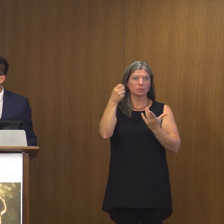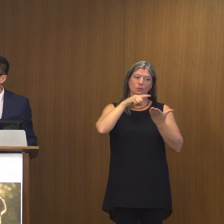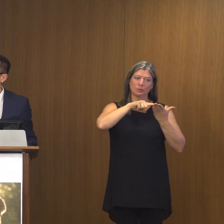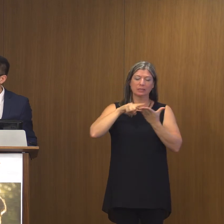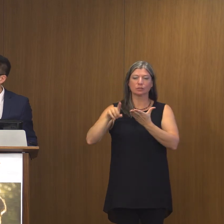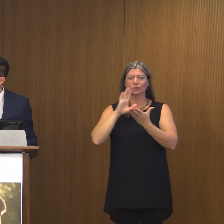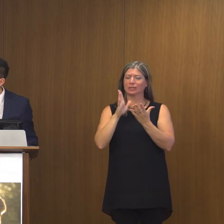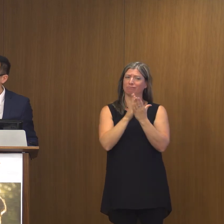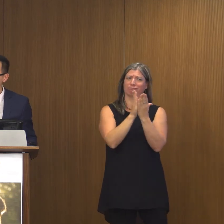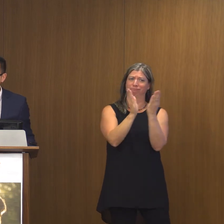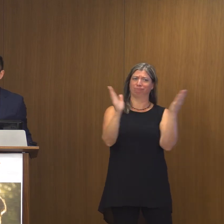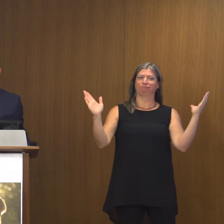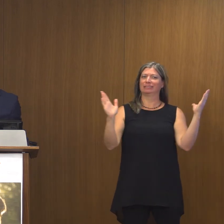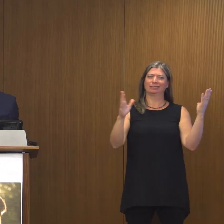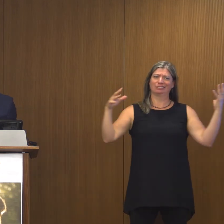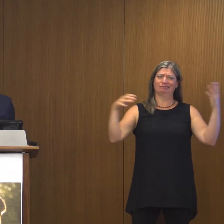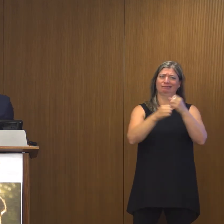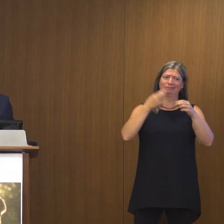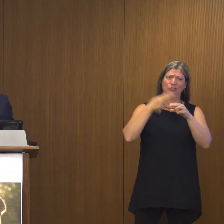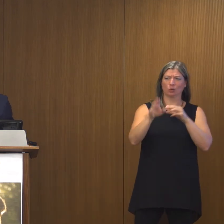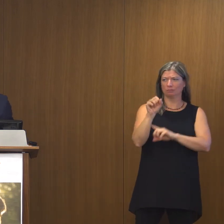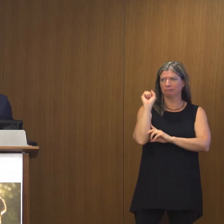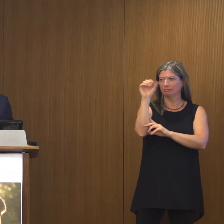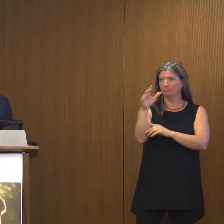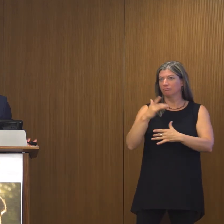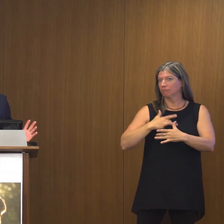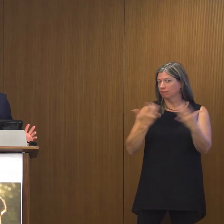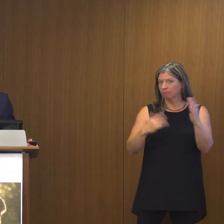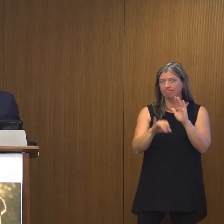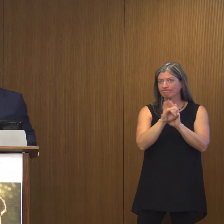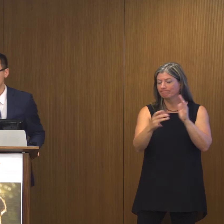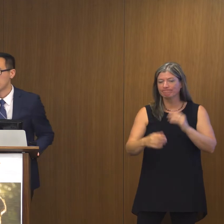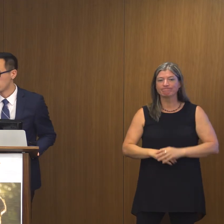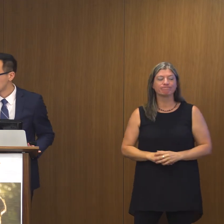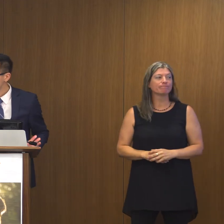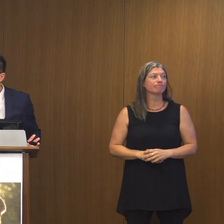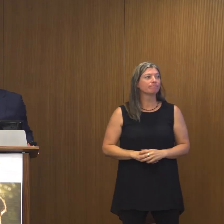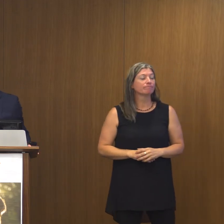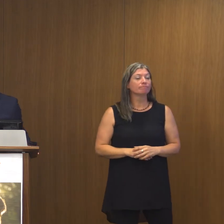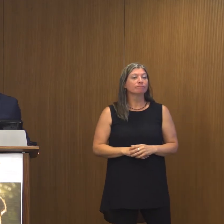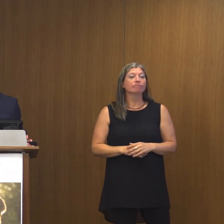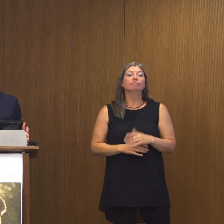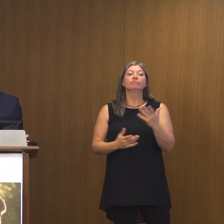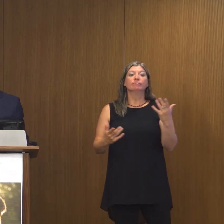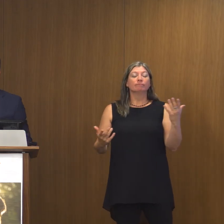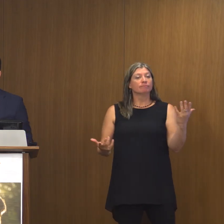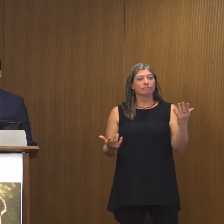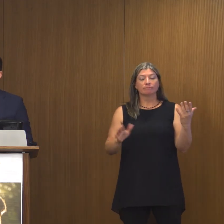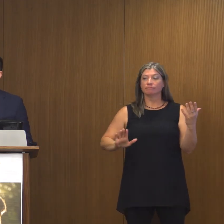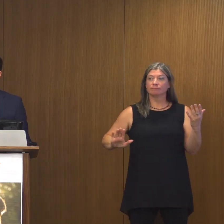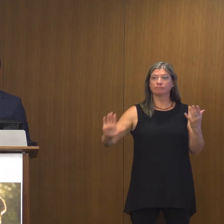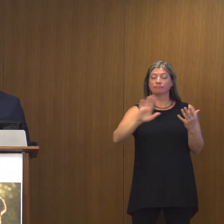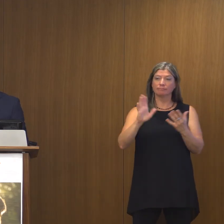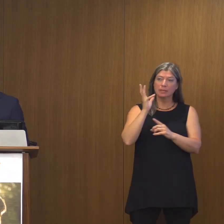a sort of a high-level flyby of what we found. So just to reiterate, what we try to do is look at the voices of the